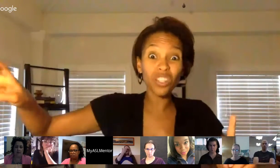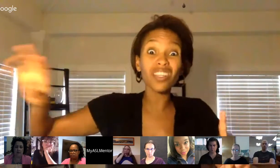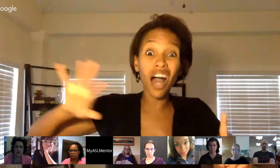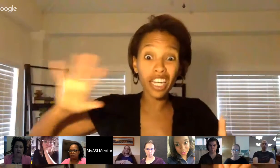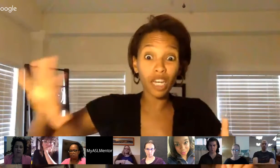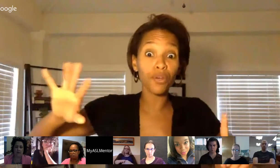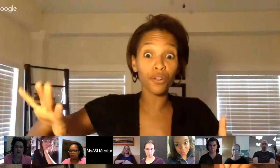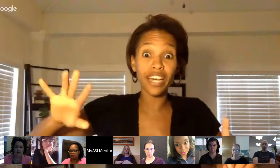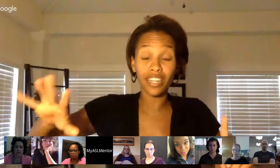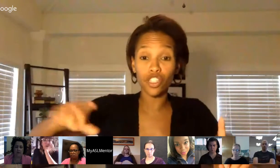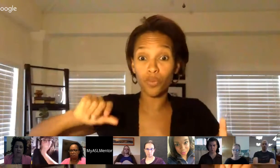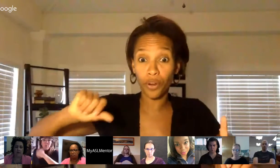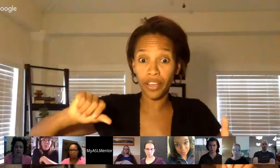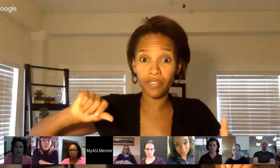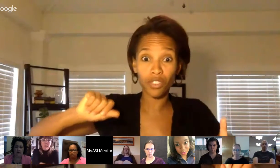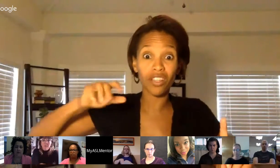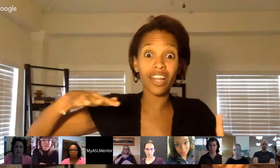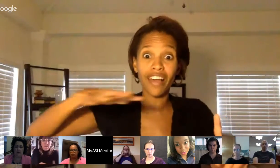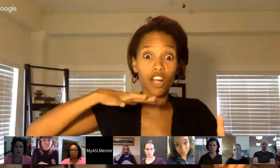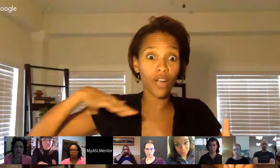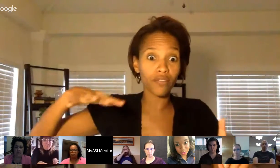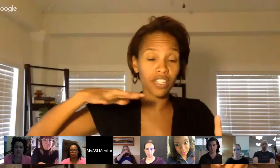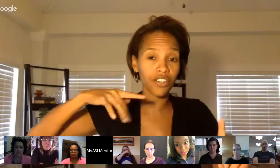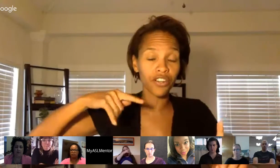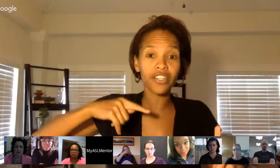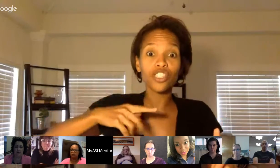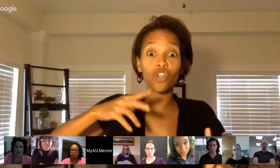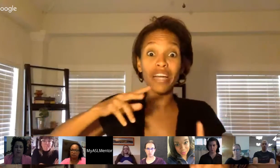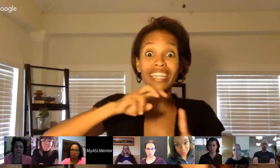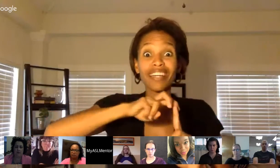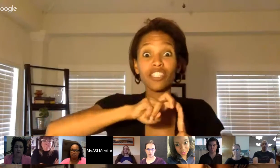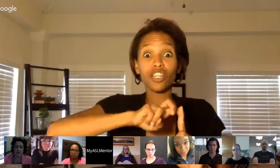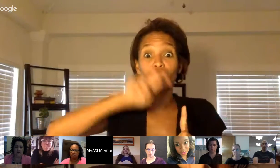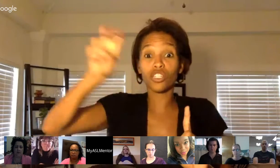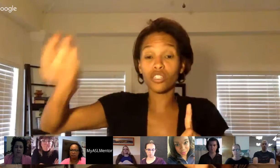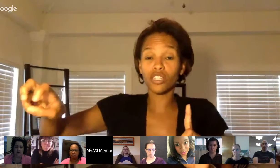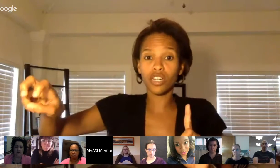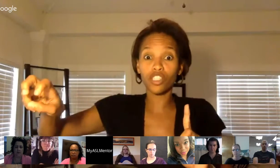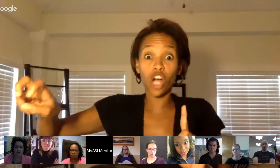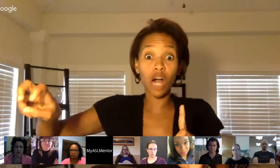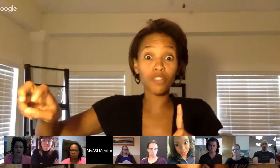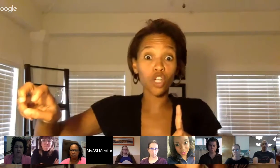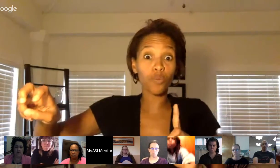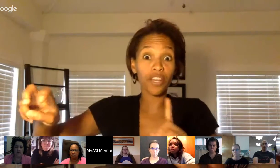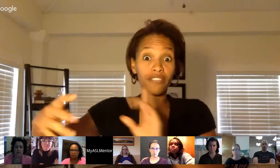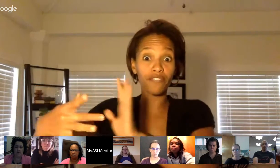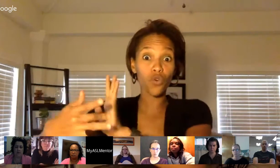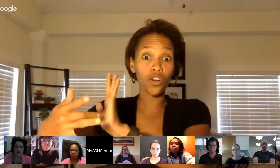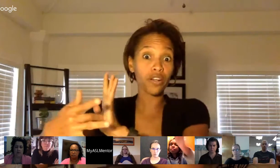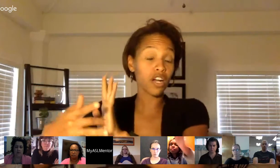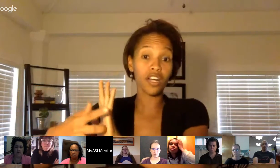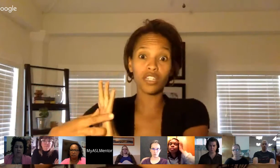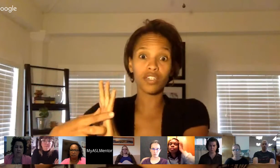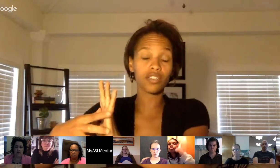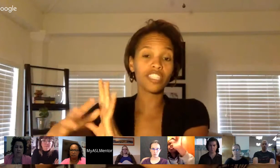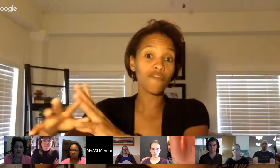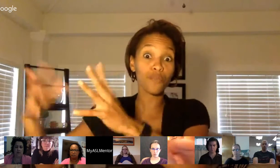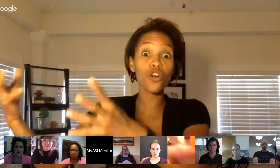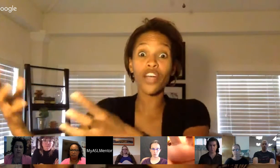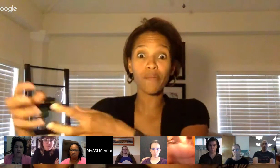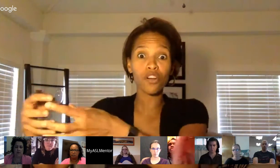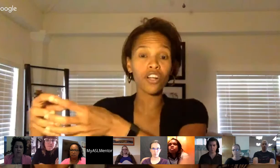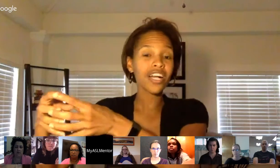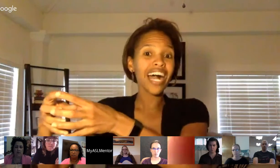I do a lot of computer tech interpreting. There's a lot of that around here. So my next job interpreting for a